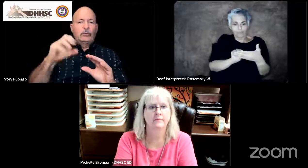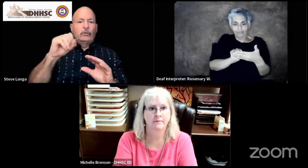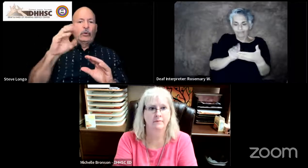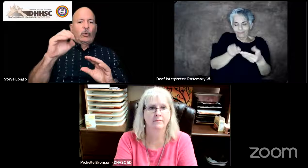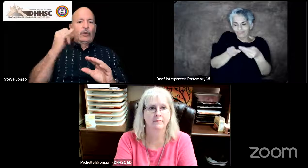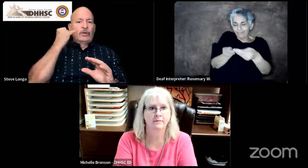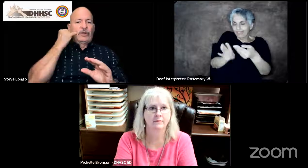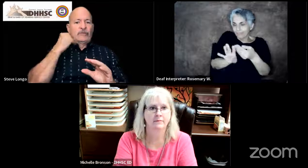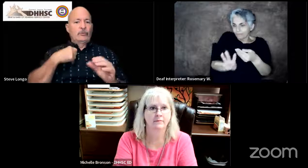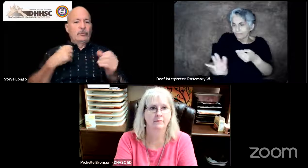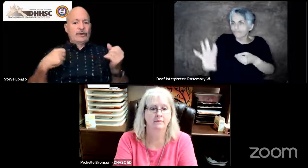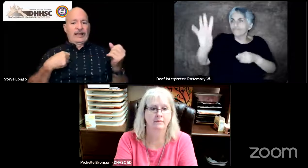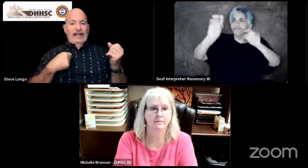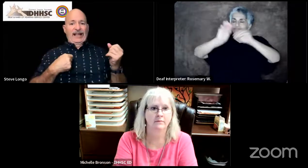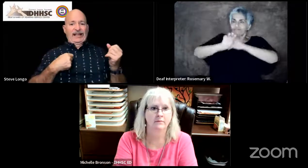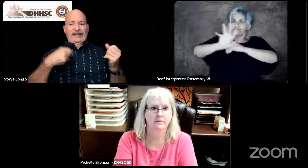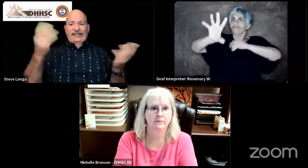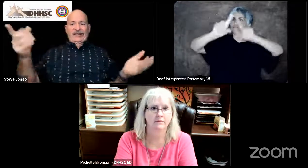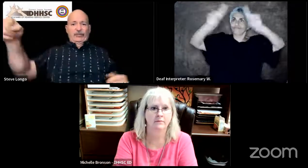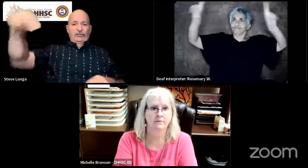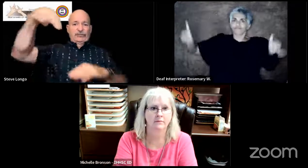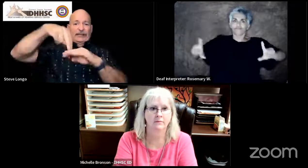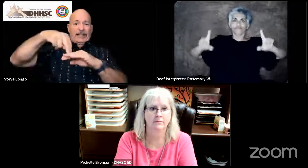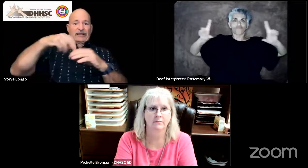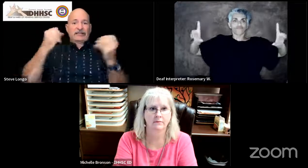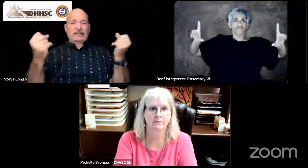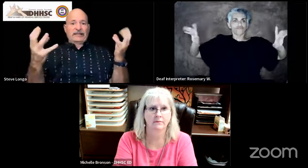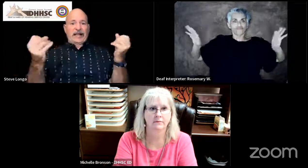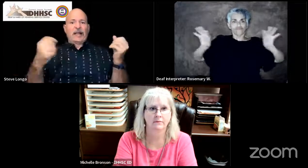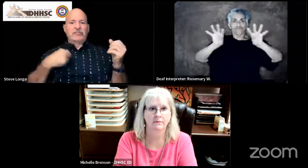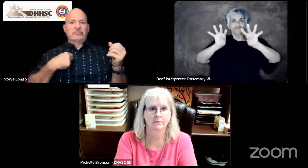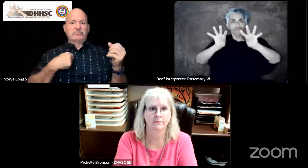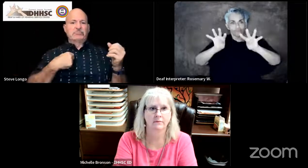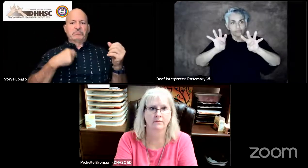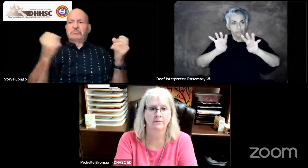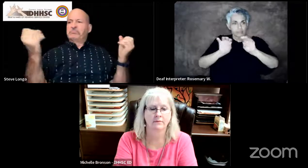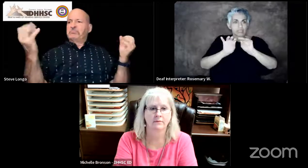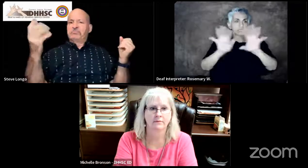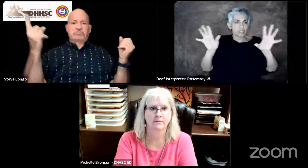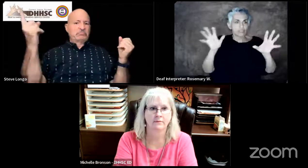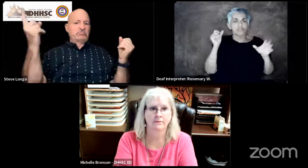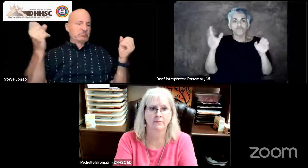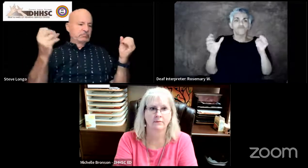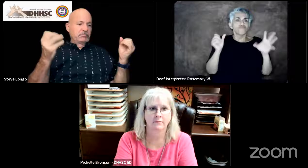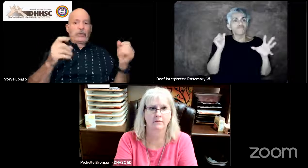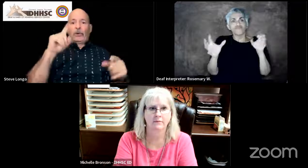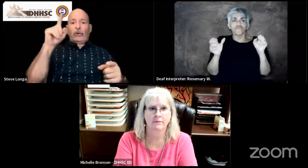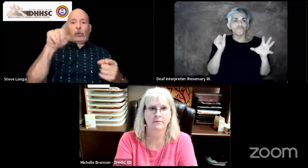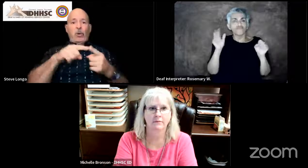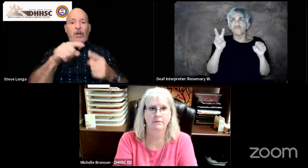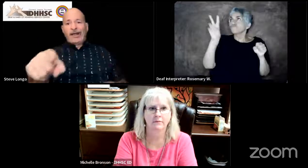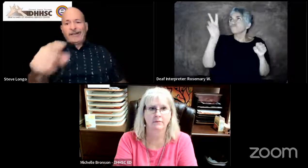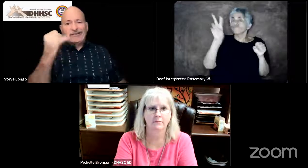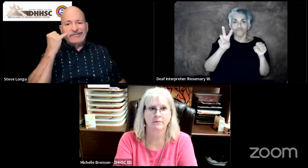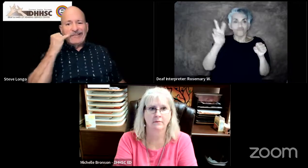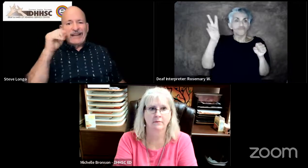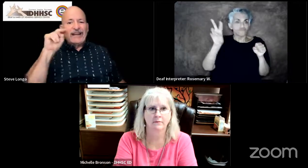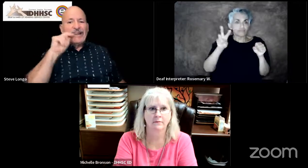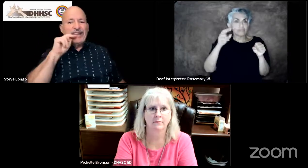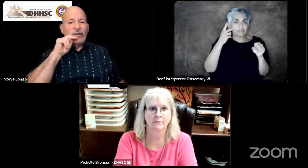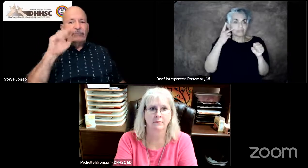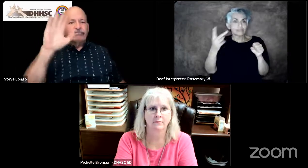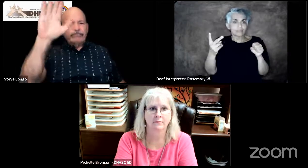screen and shown via Zoom. So if I am here signing,